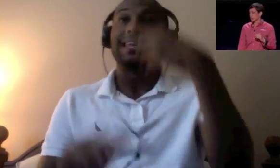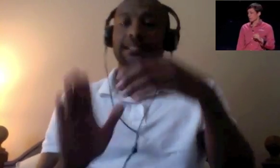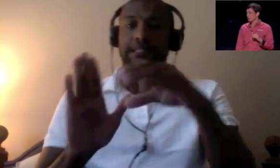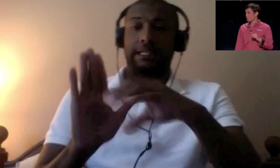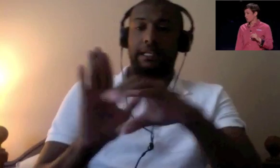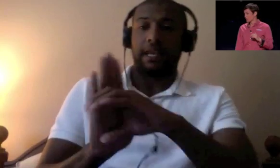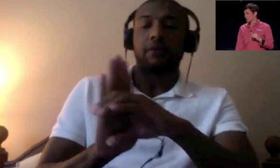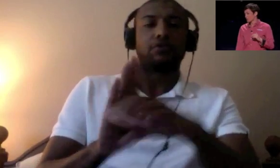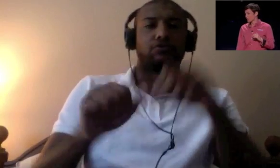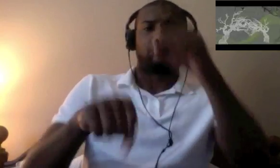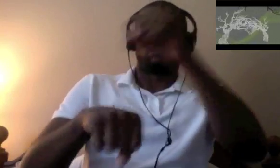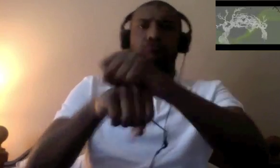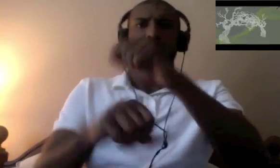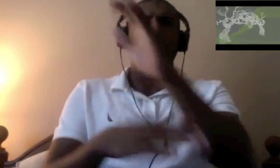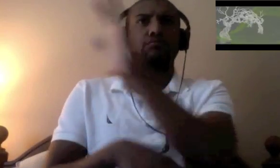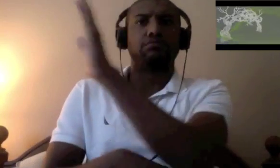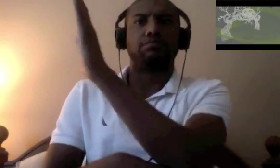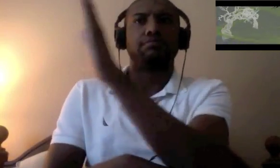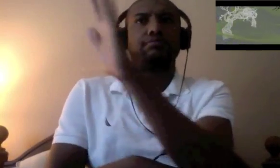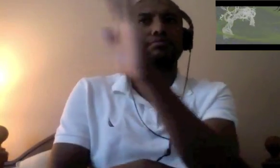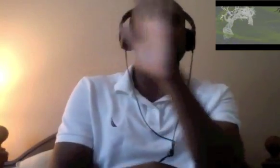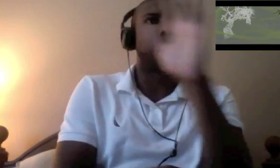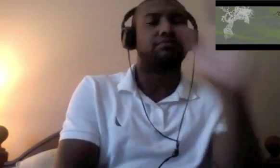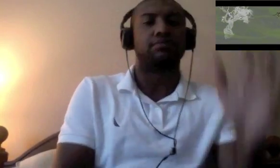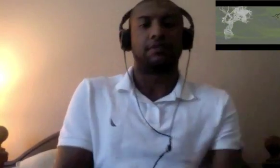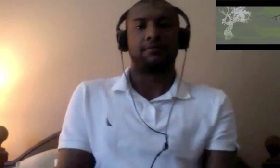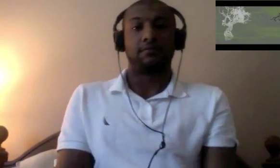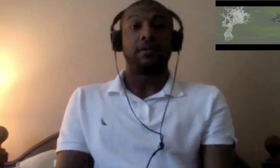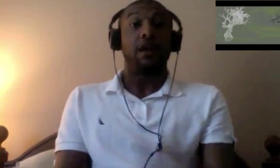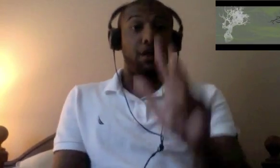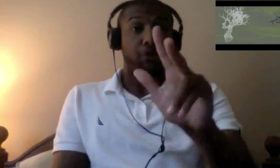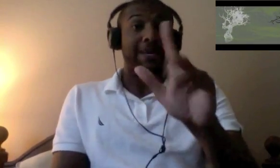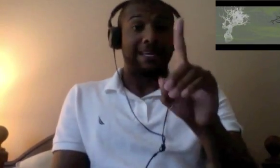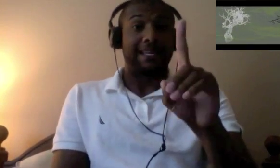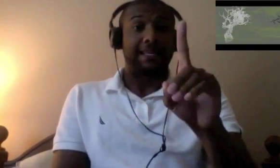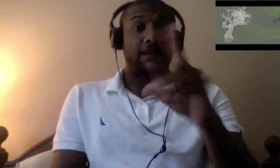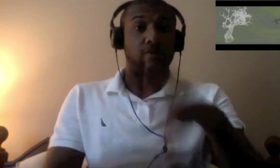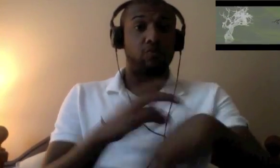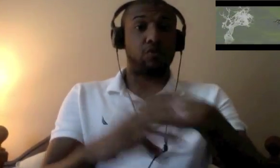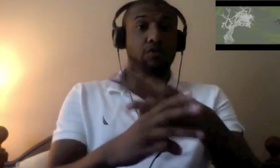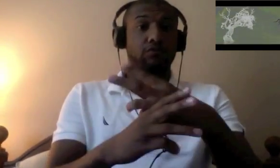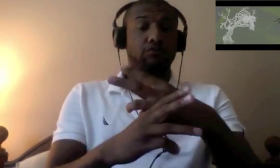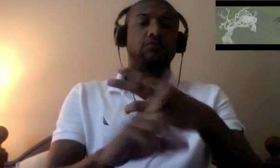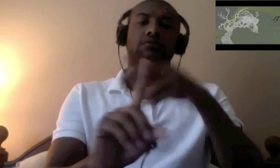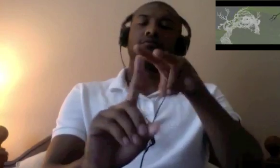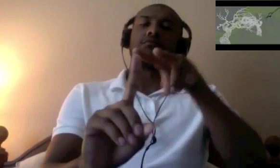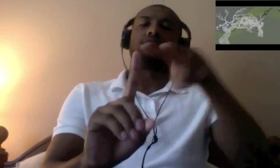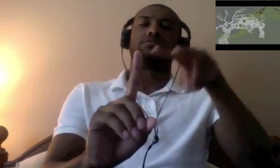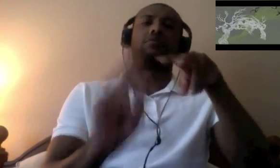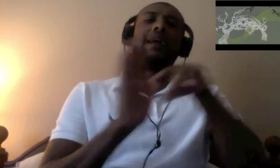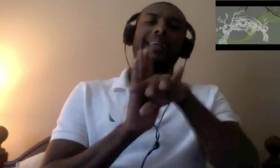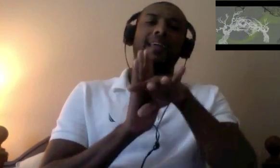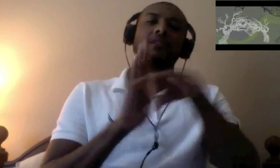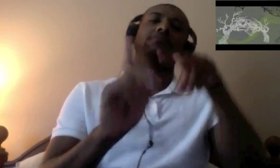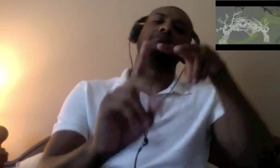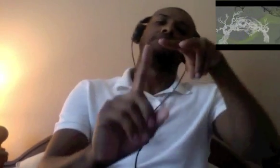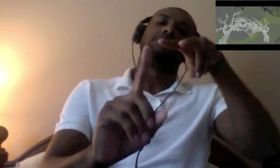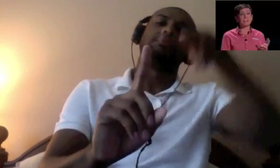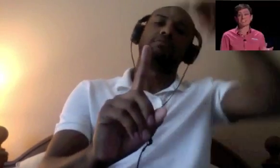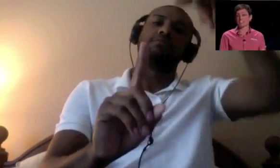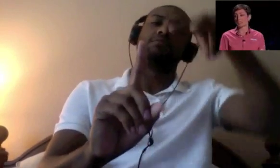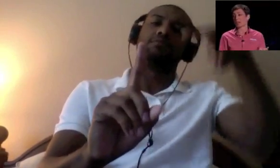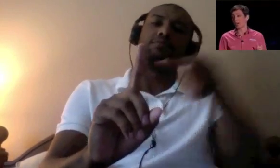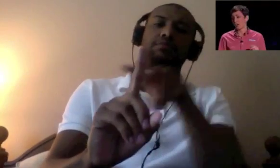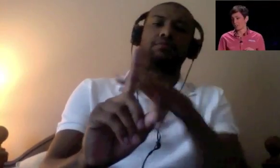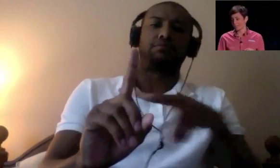that eventually become a forest. And because it's a three-dimensional world, we can move a camera around inside that world. I